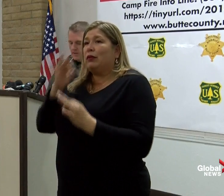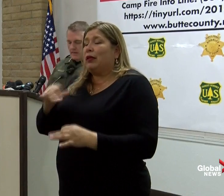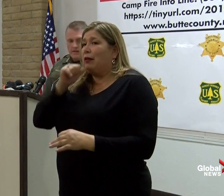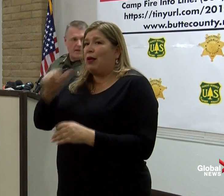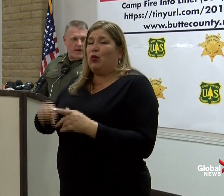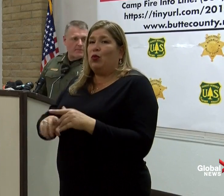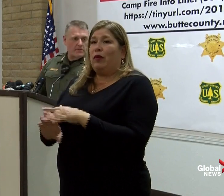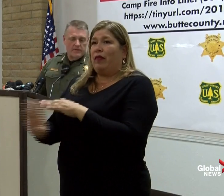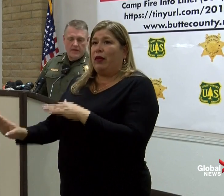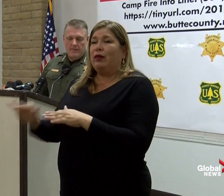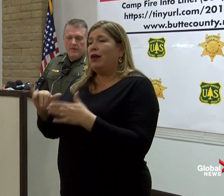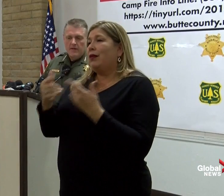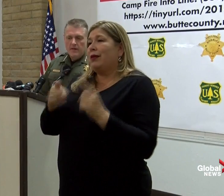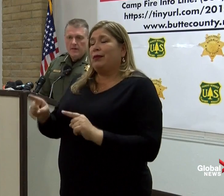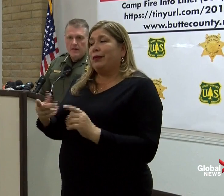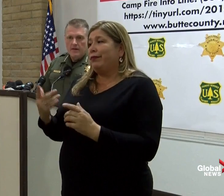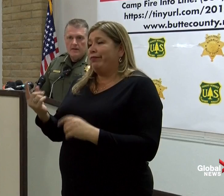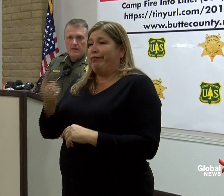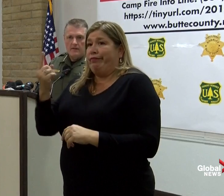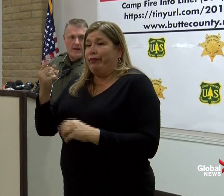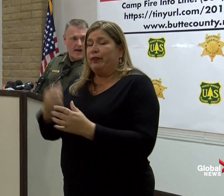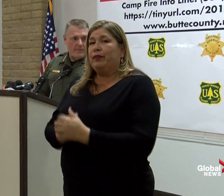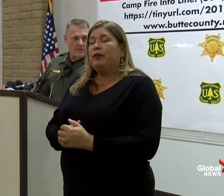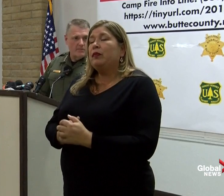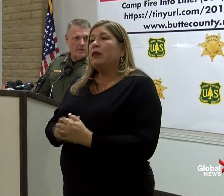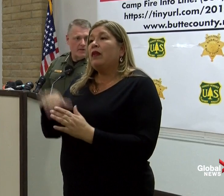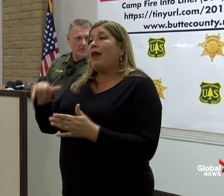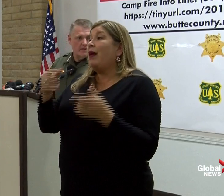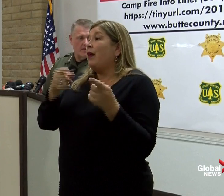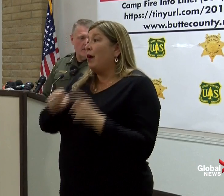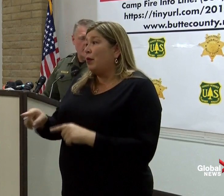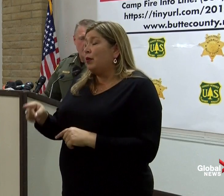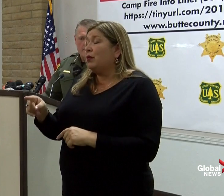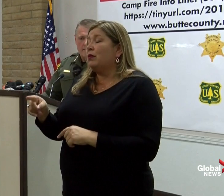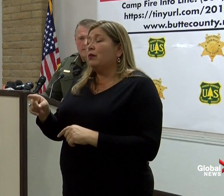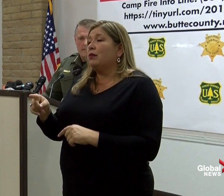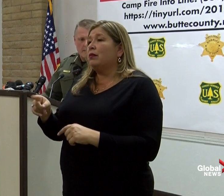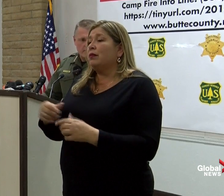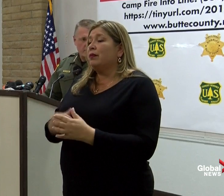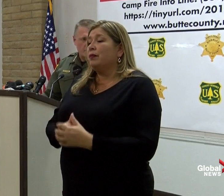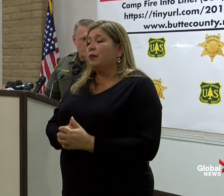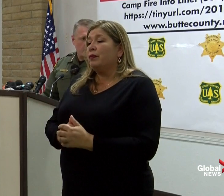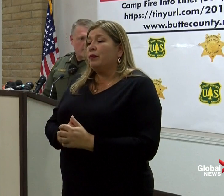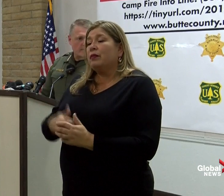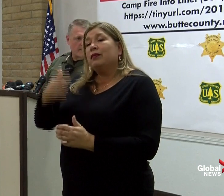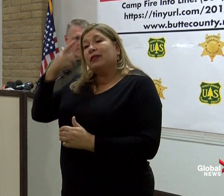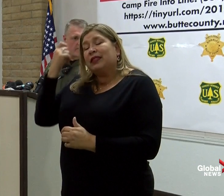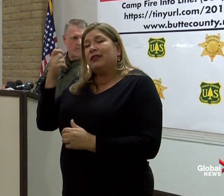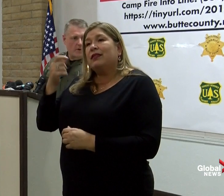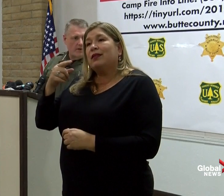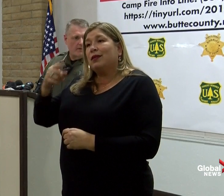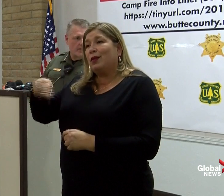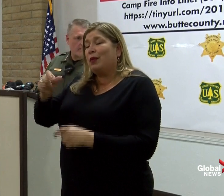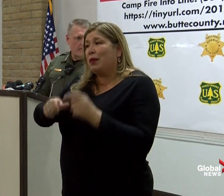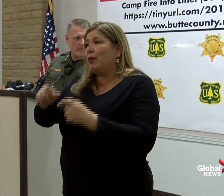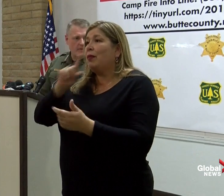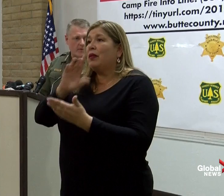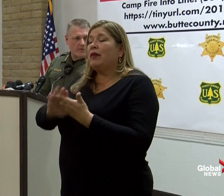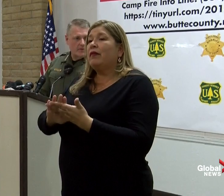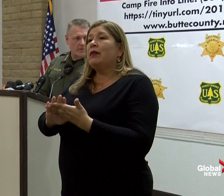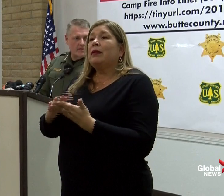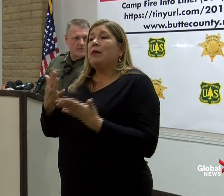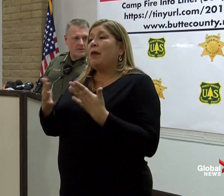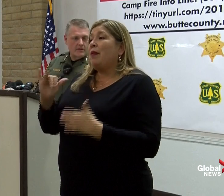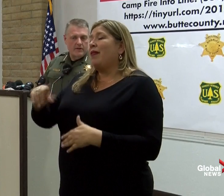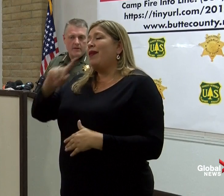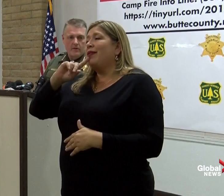We understand that that happens every time. And that happens because oftentimes people believe, one, that maybe the